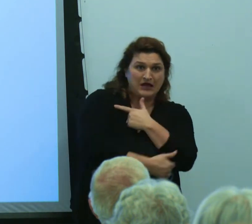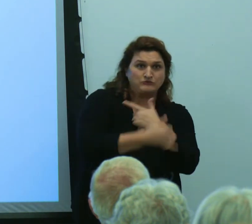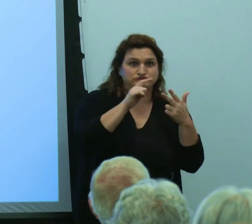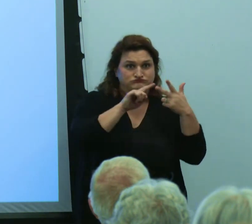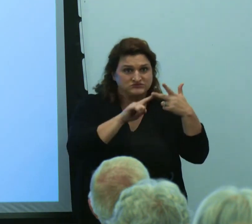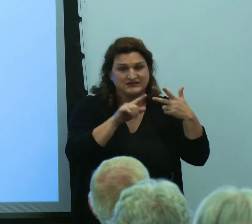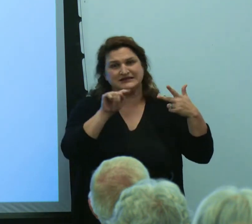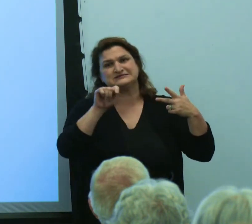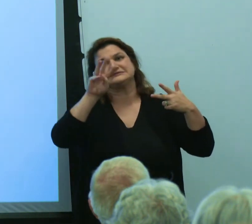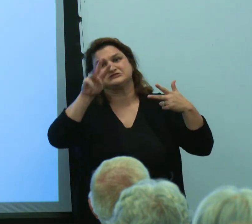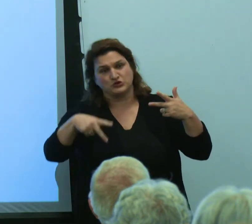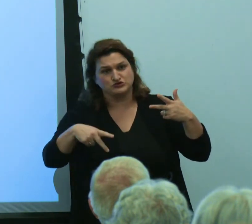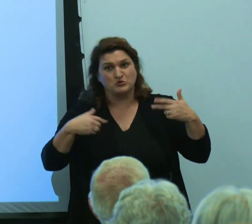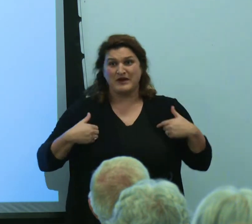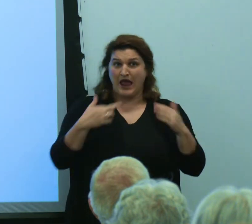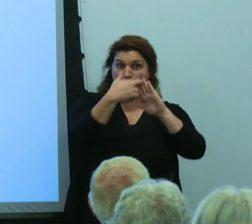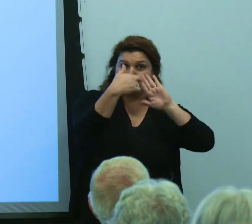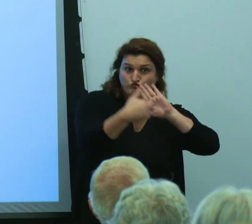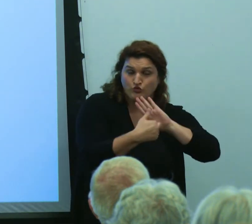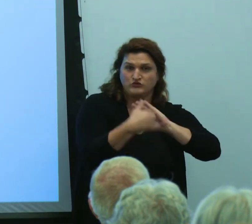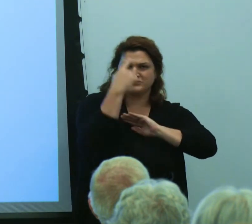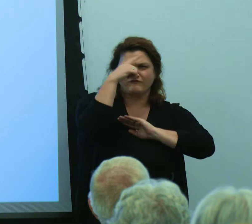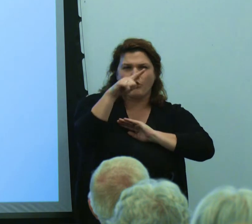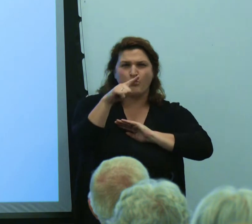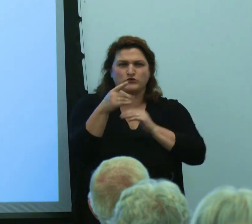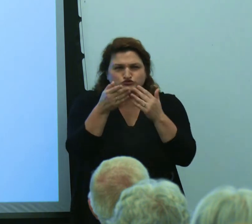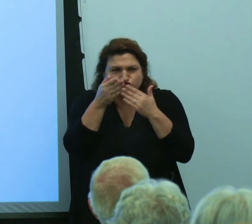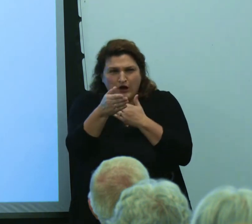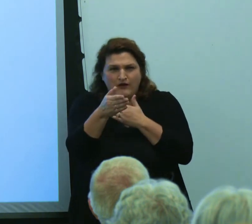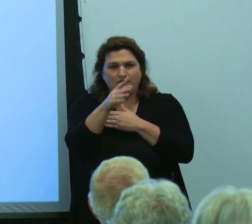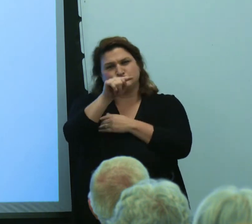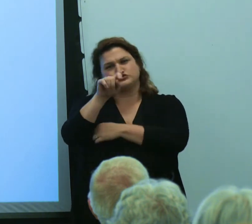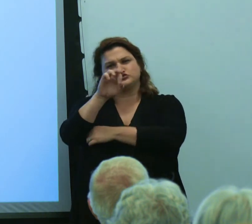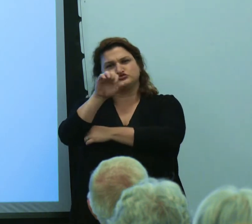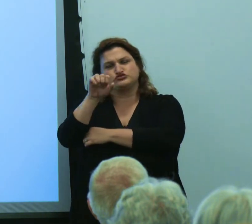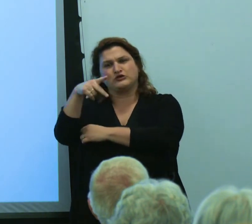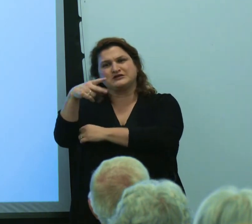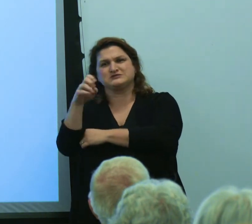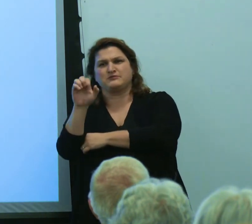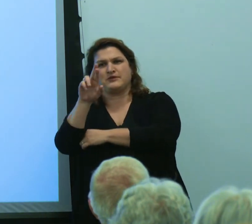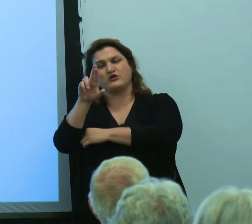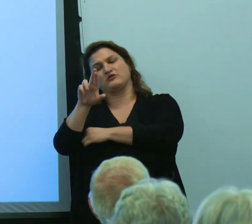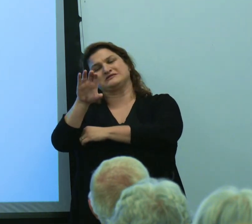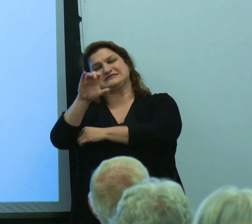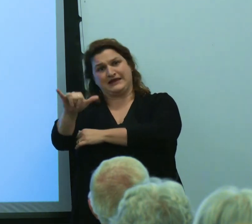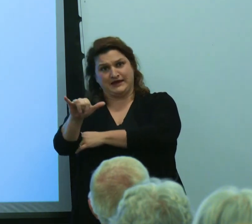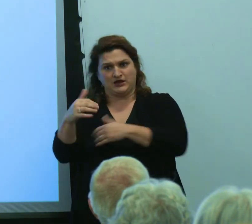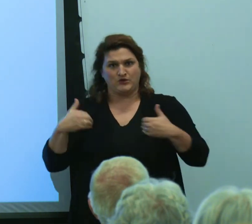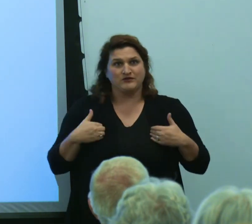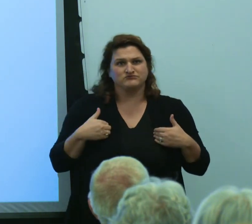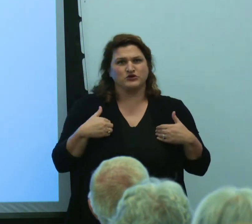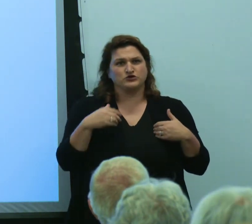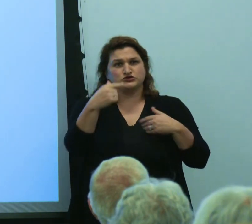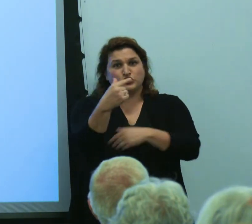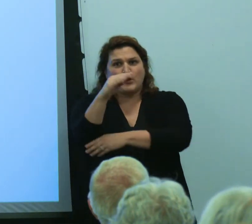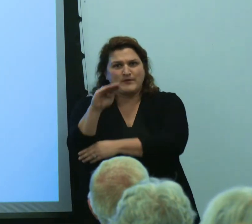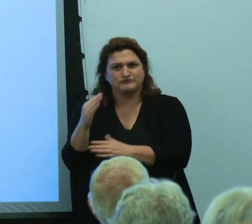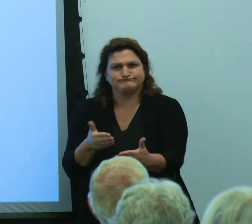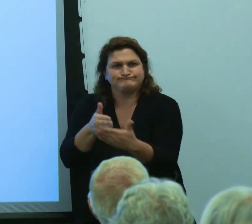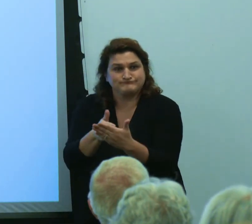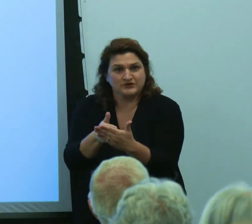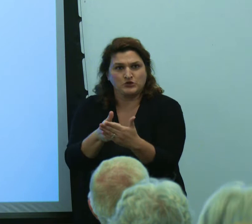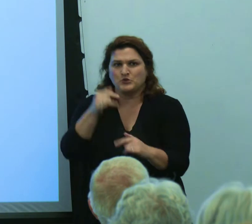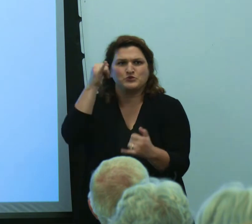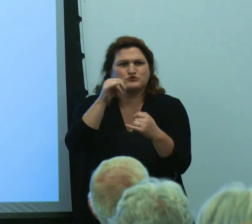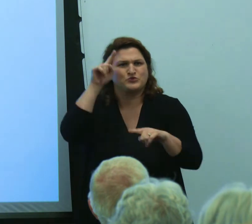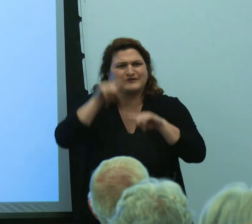about transparency. There was a rule prohibiting gerrymandering or drawing district lines that favor one political party over the